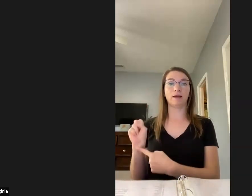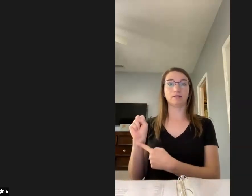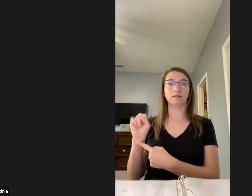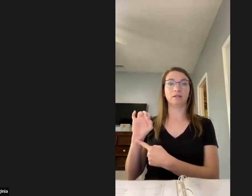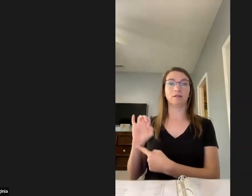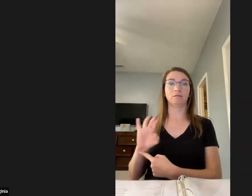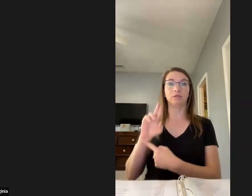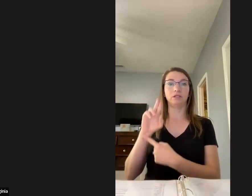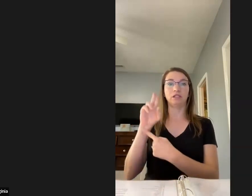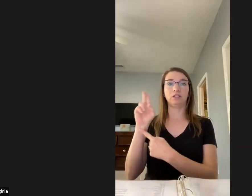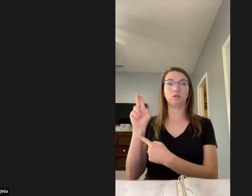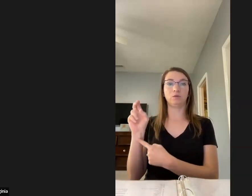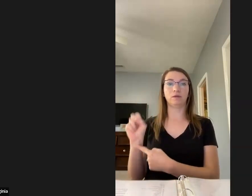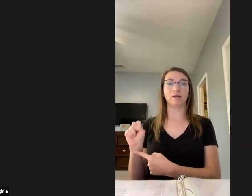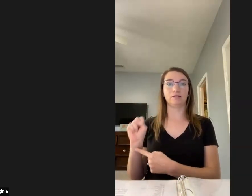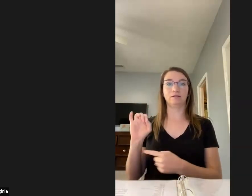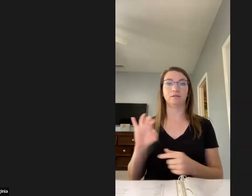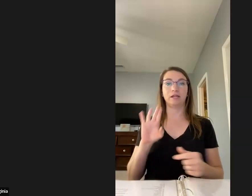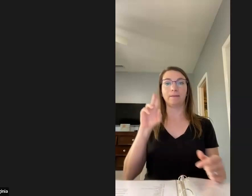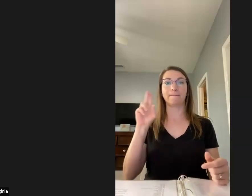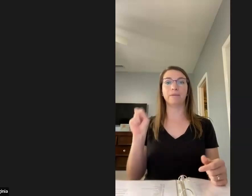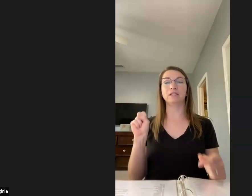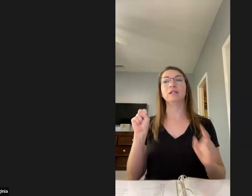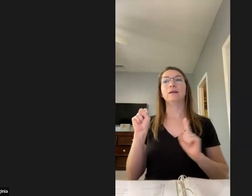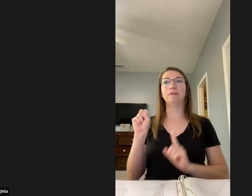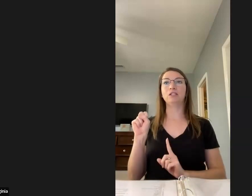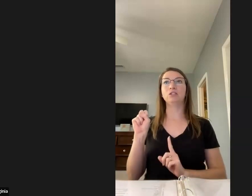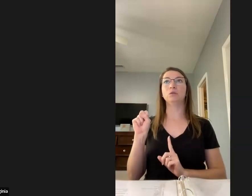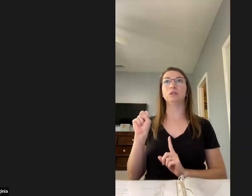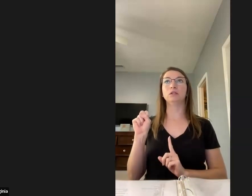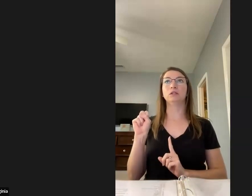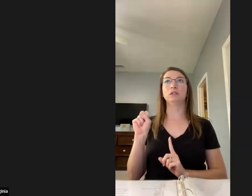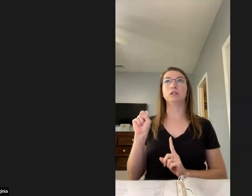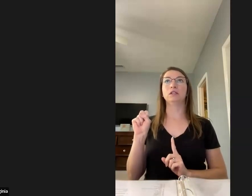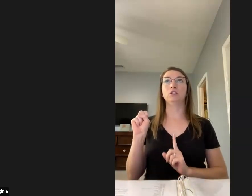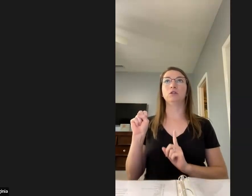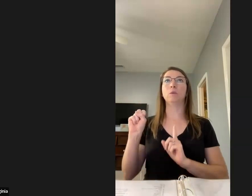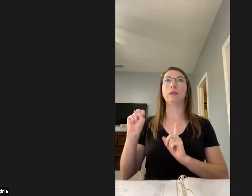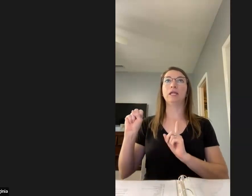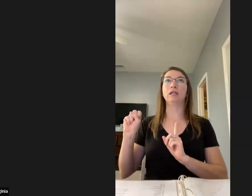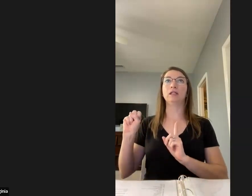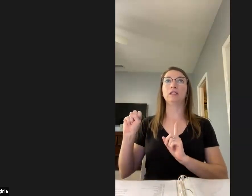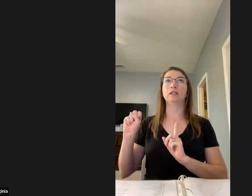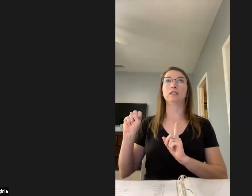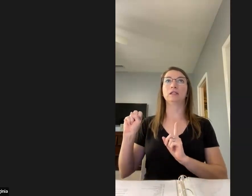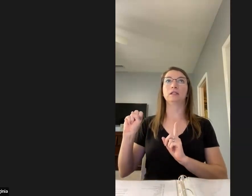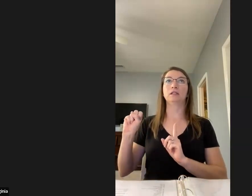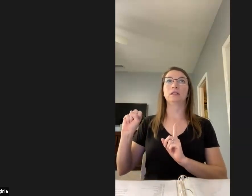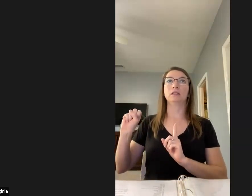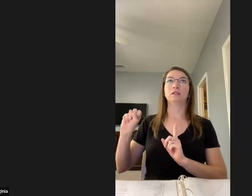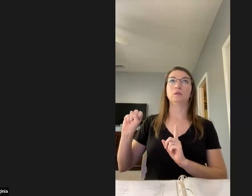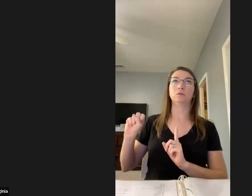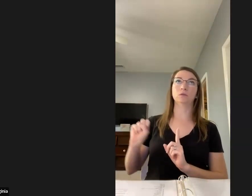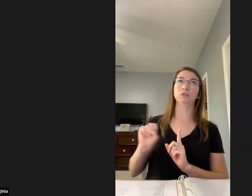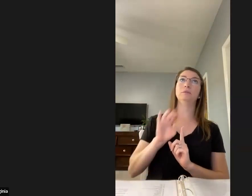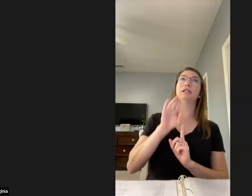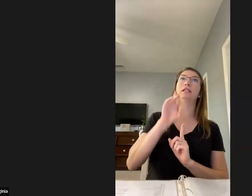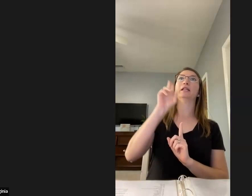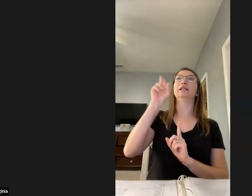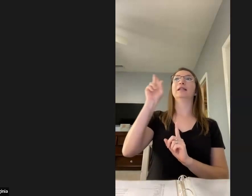B-U-S. B-U-S. Okay. Bus. Make sure that you're going towards your body and then